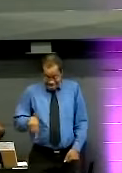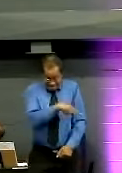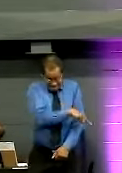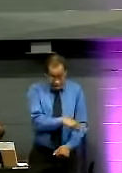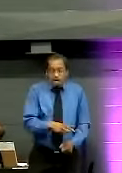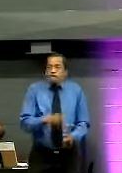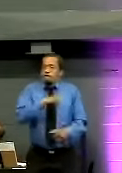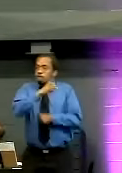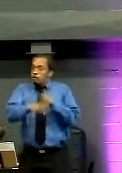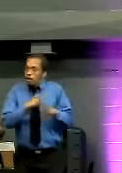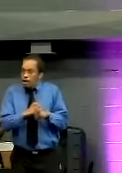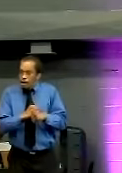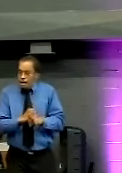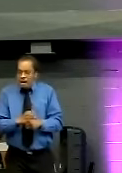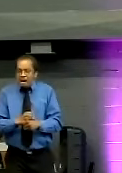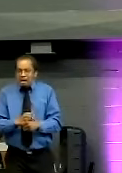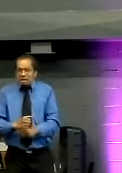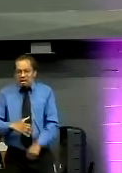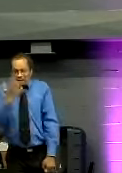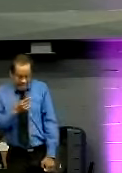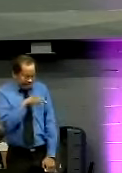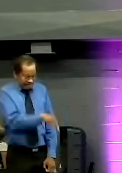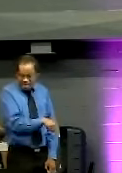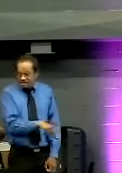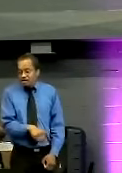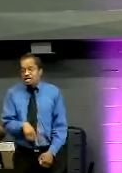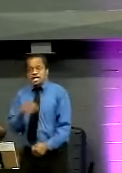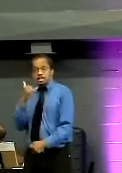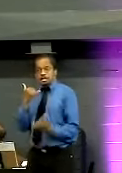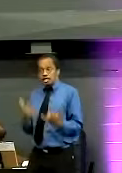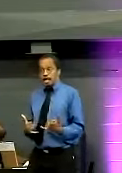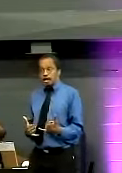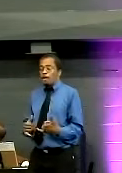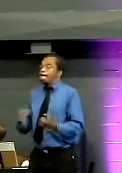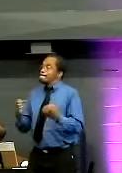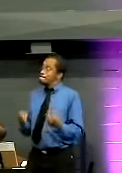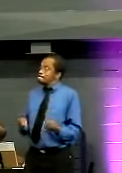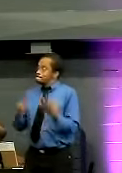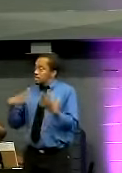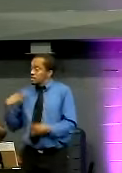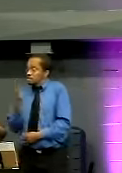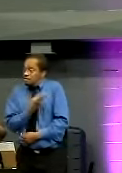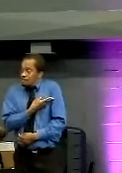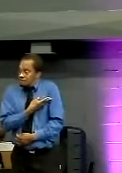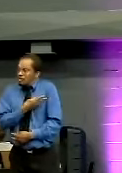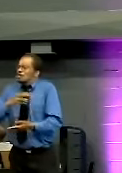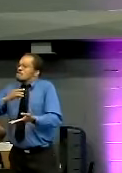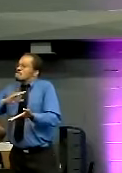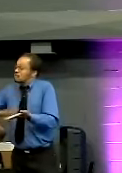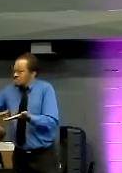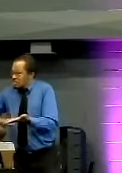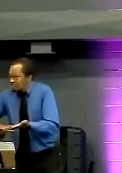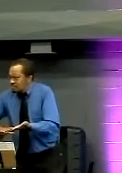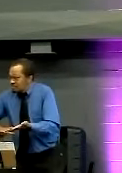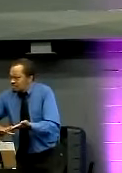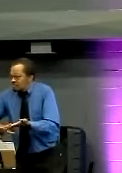angry with David. And the reality is that for many of us, forgiveness is